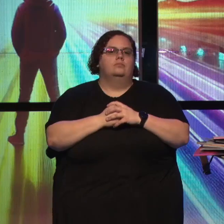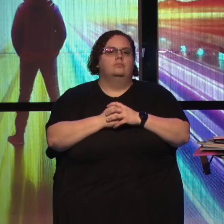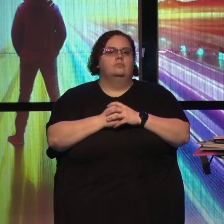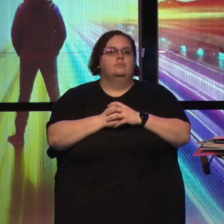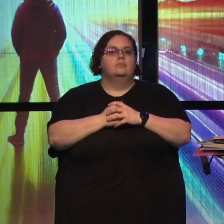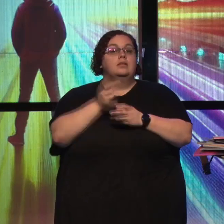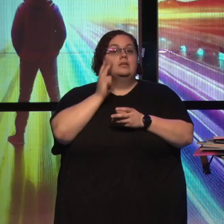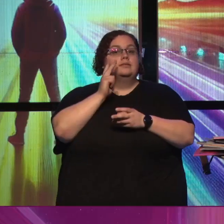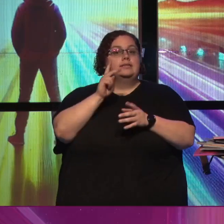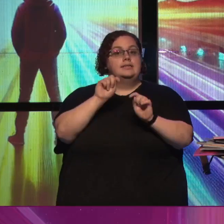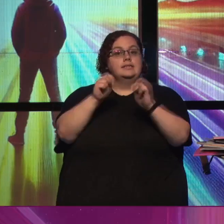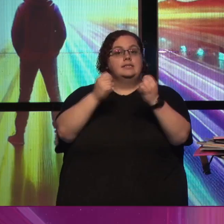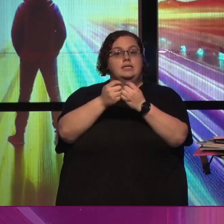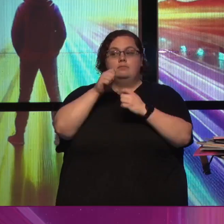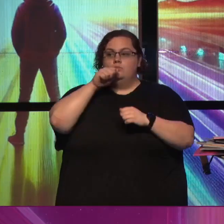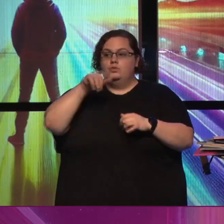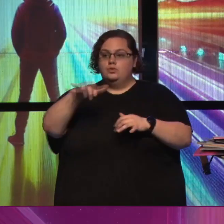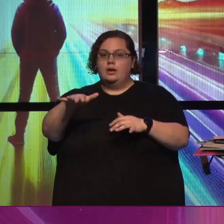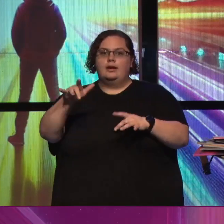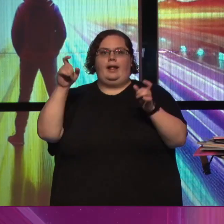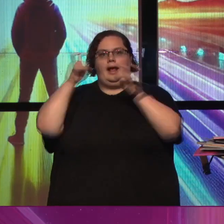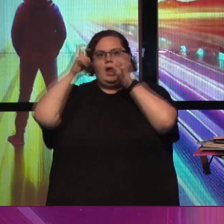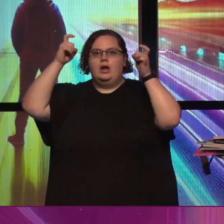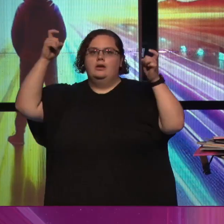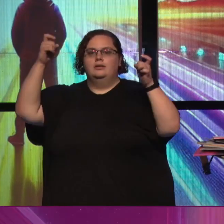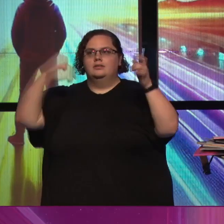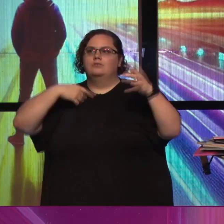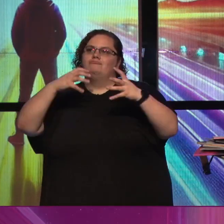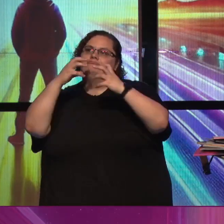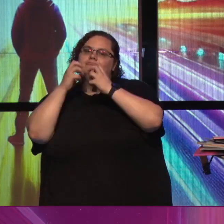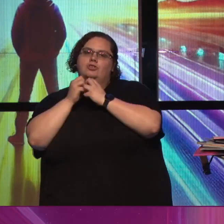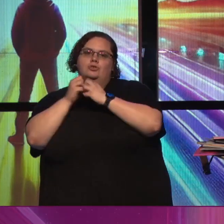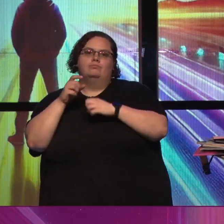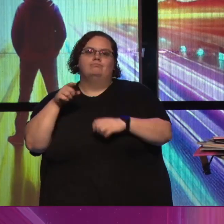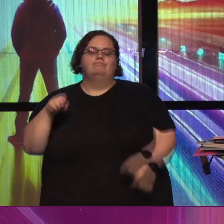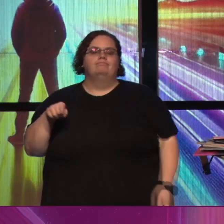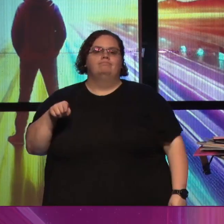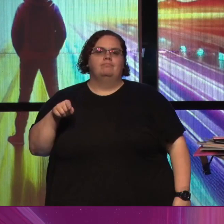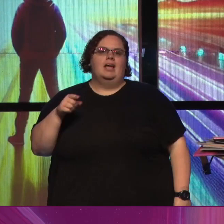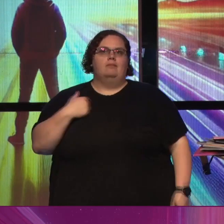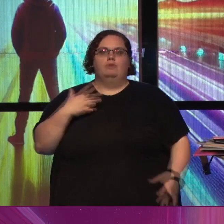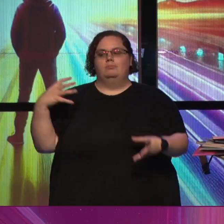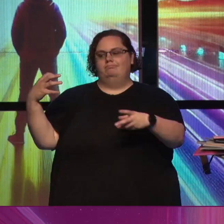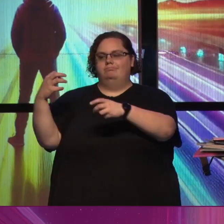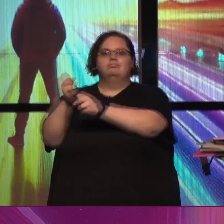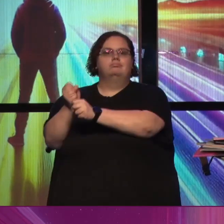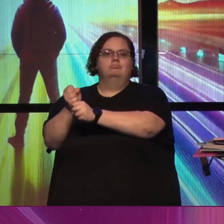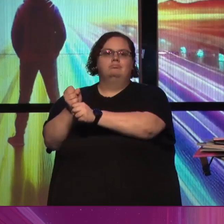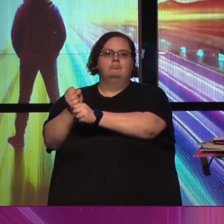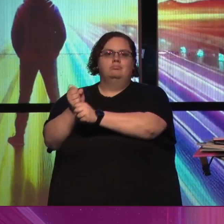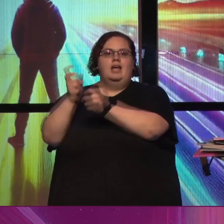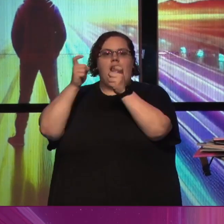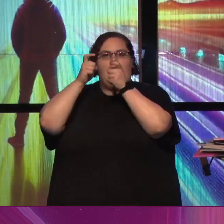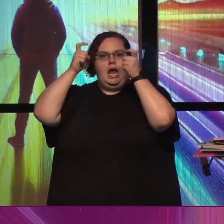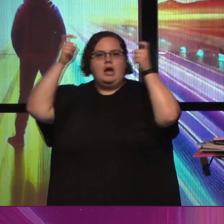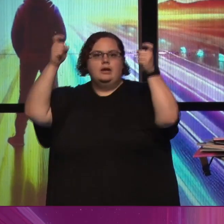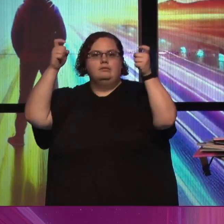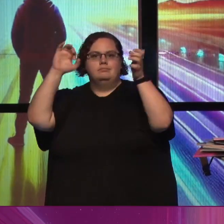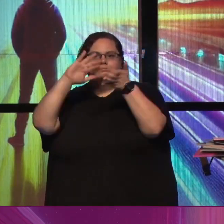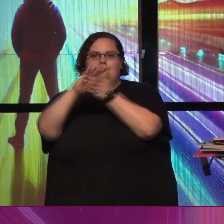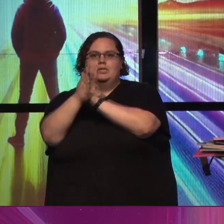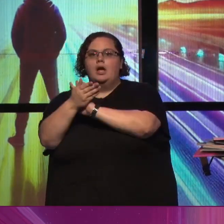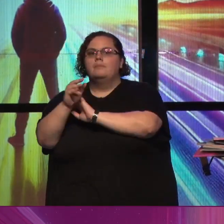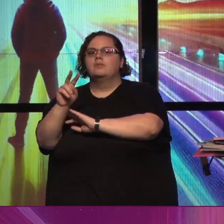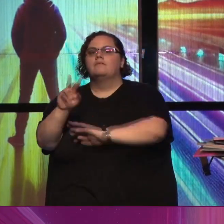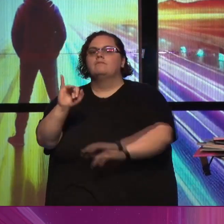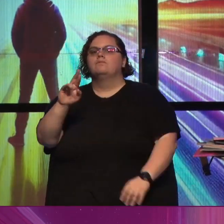Team Dragon turns arrogance into a virtue. And this probably sums up the whole thing. Arrogance becomes a virtue.